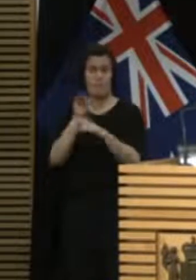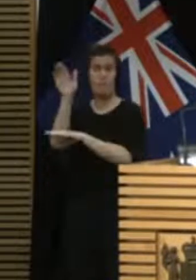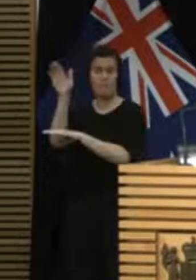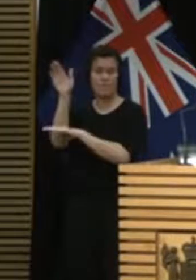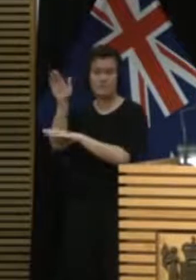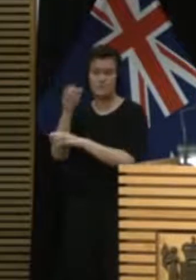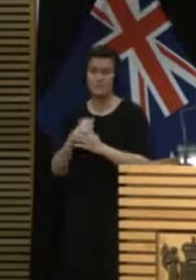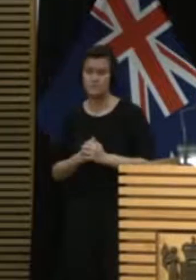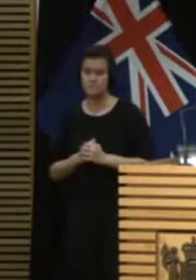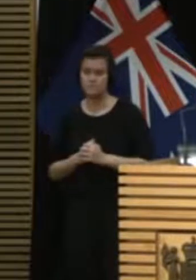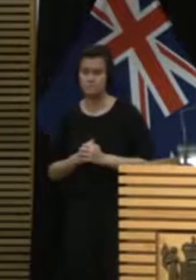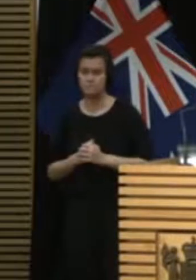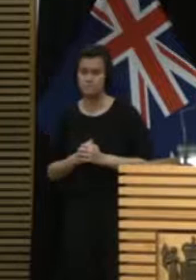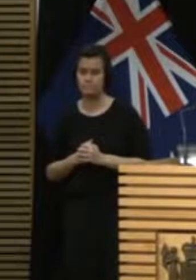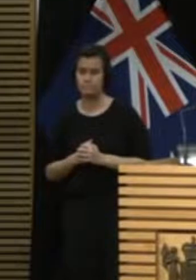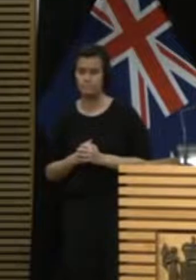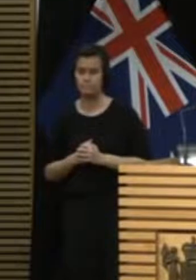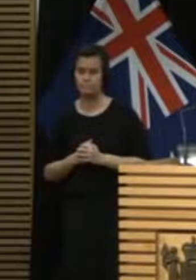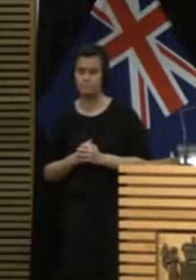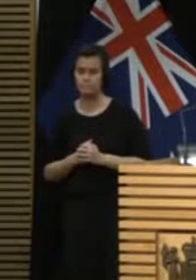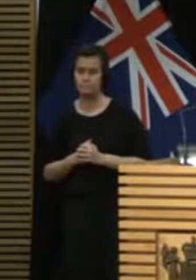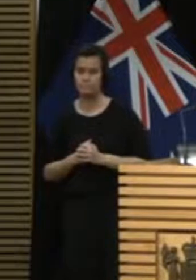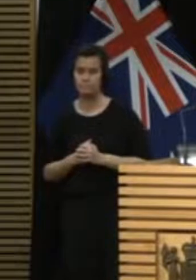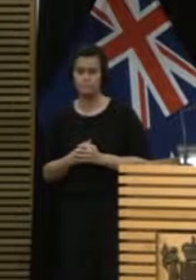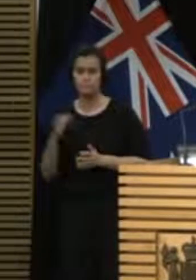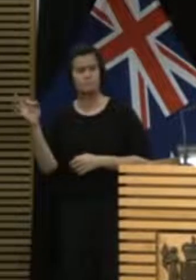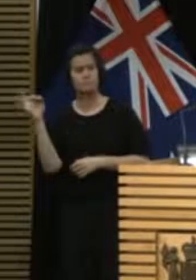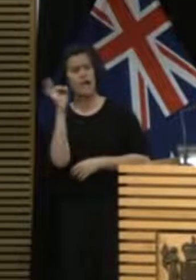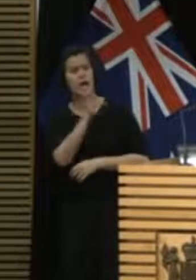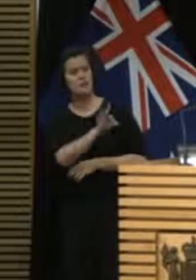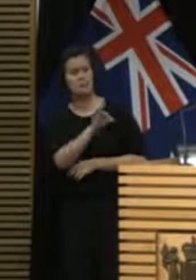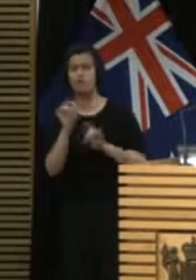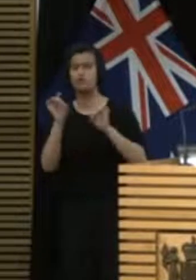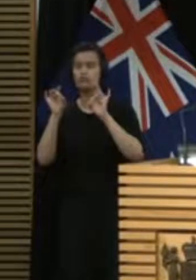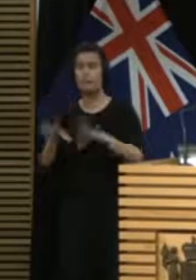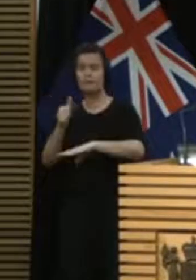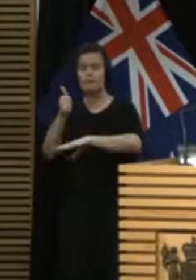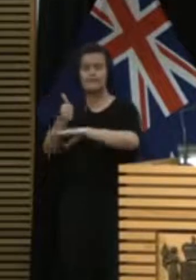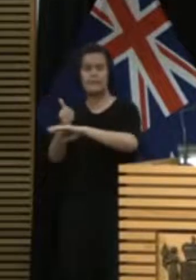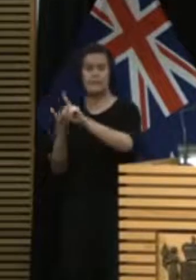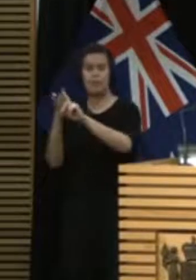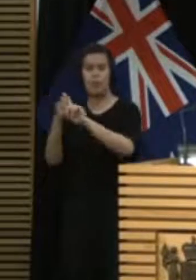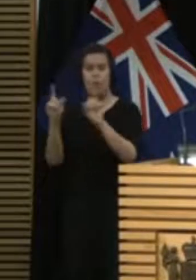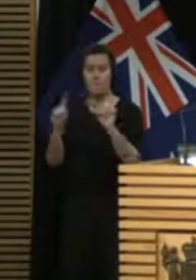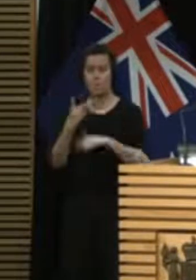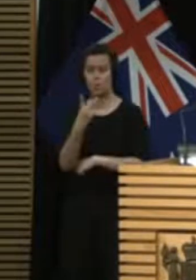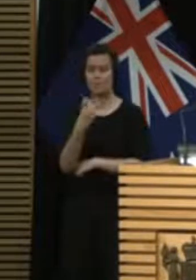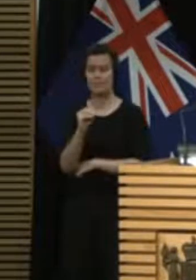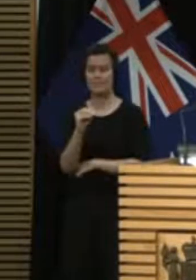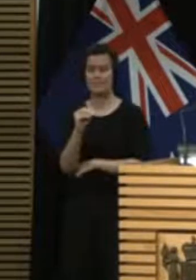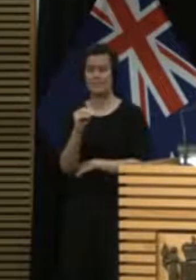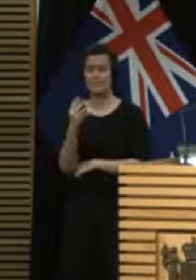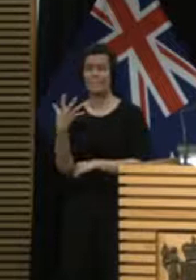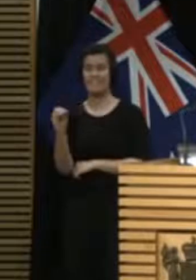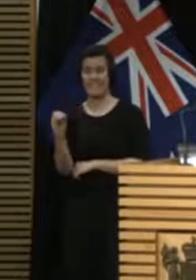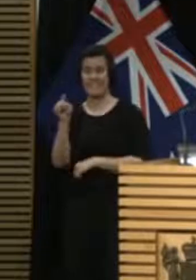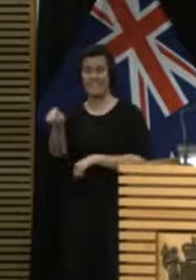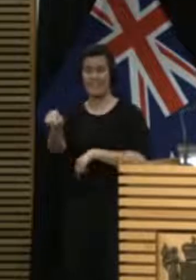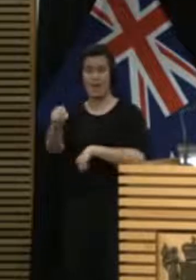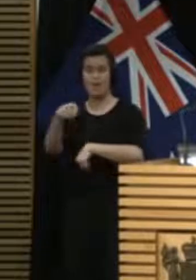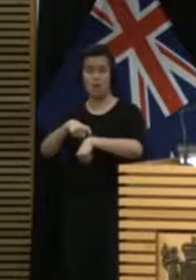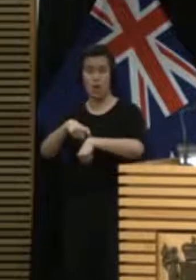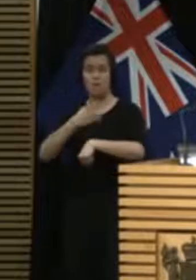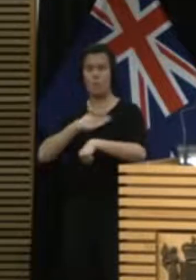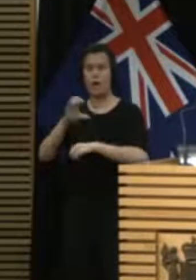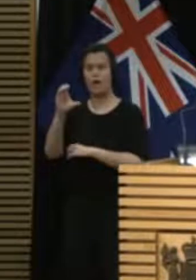Mark. Notwithstanding the 2050 net zero target that Australia has announced, they've said that they're not going to revise their